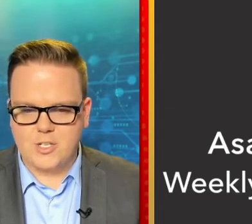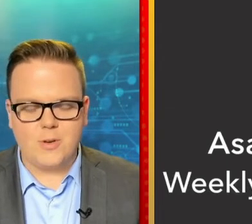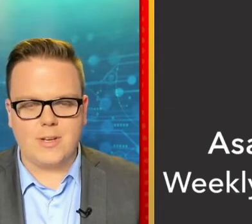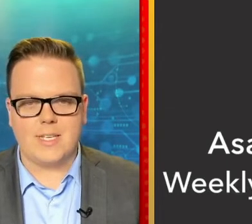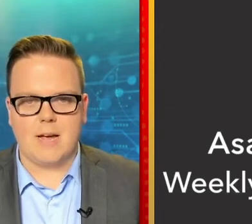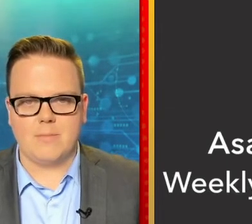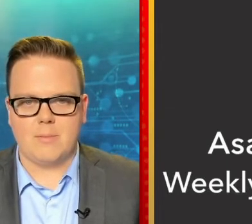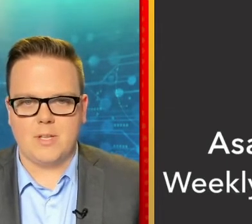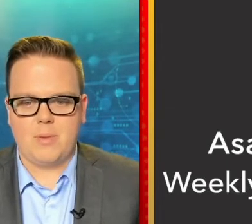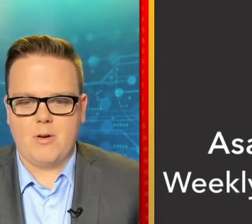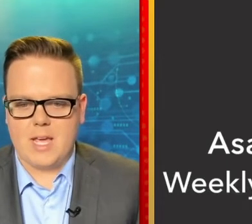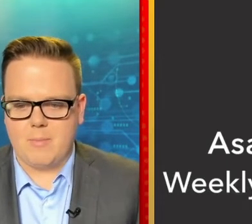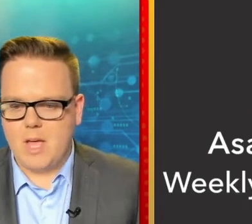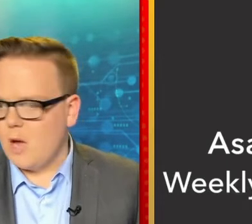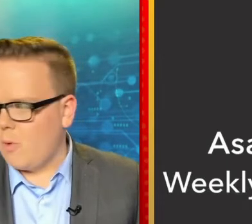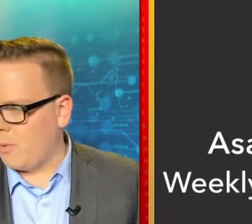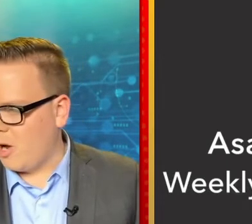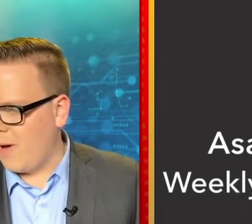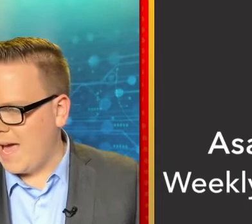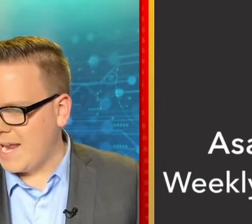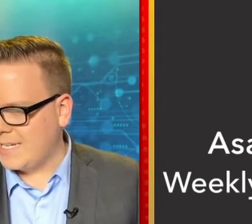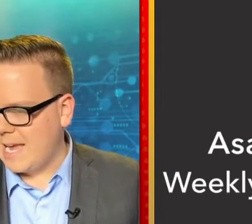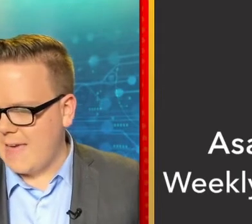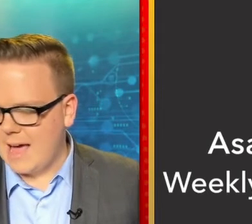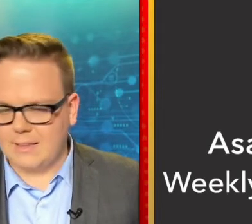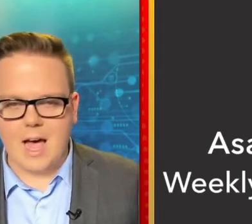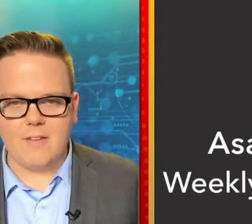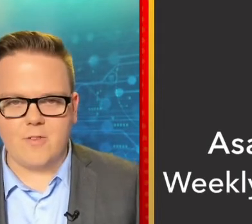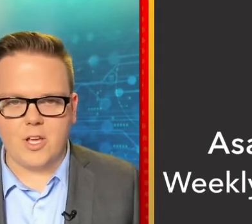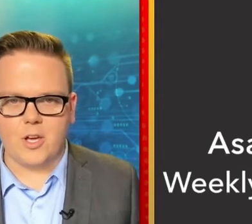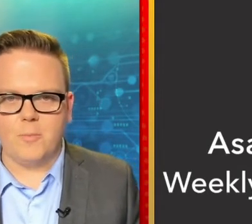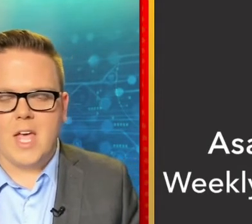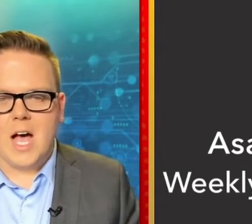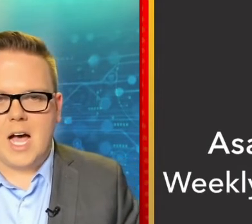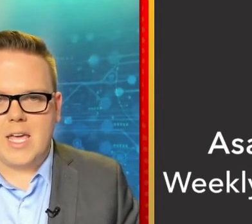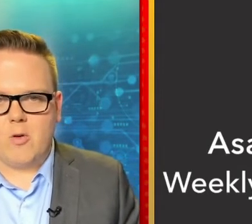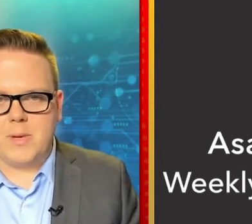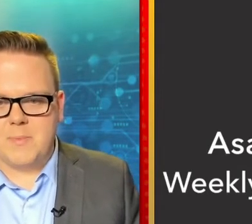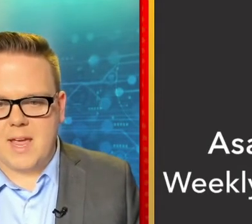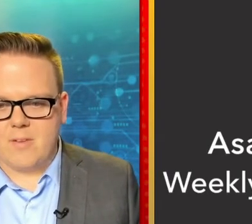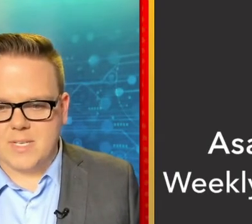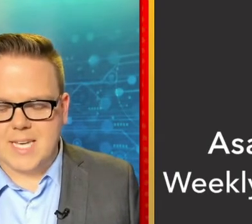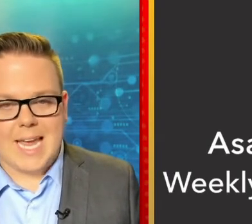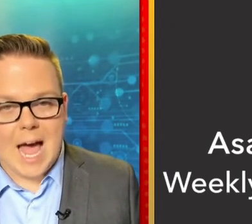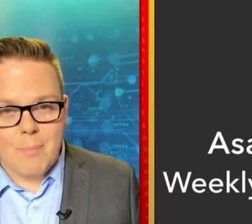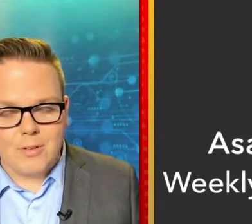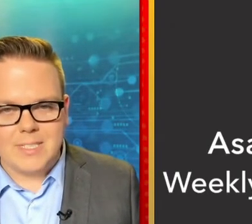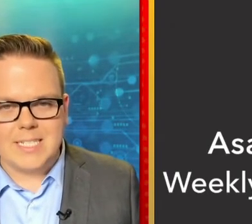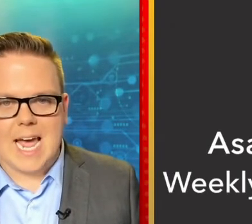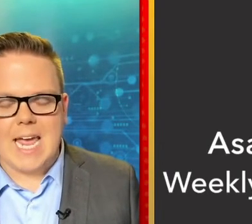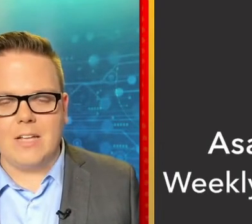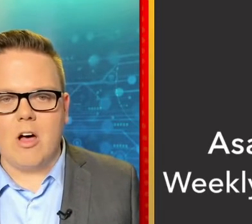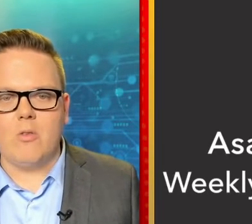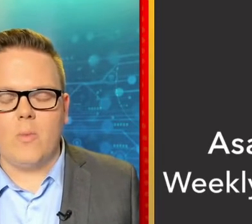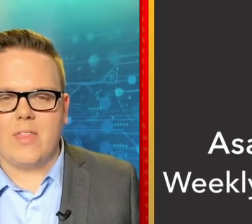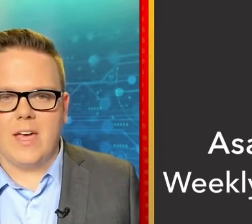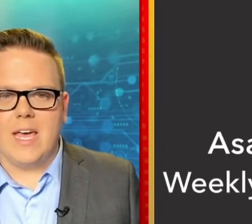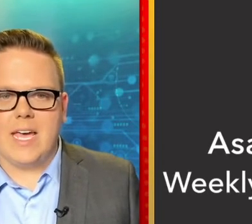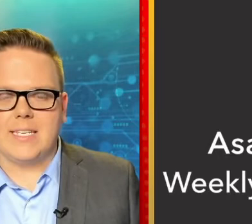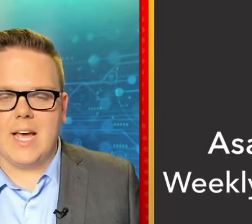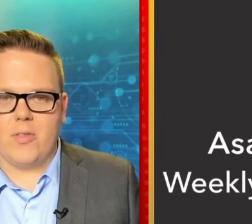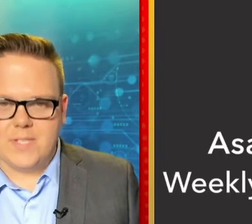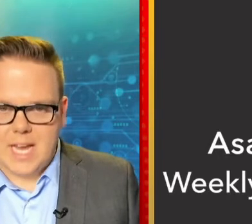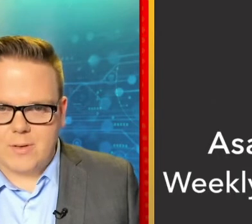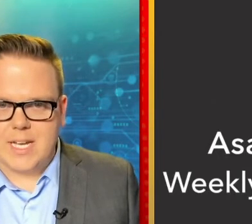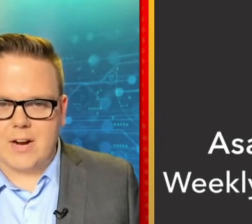and as soon as he comes up to the podium, we will go ahead and take that live for you. He will be speaking from the state capitol today along with